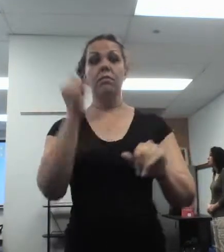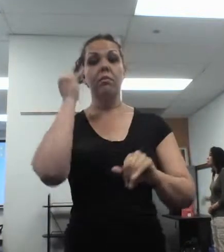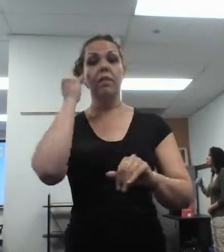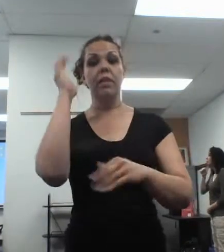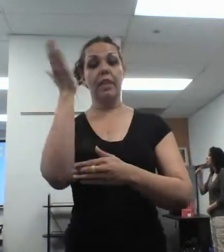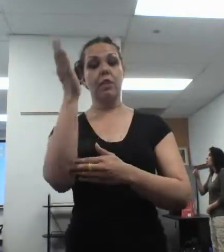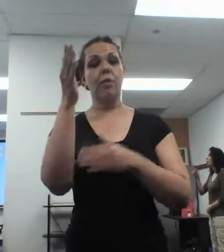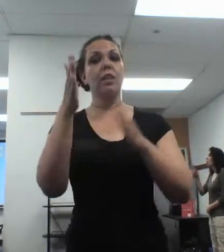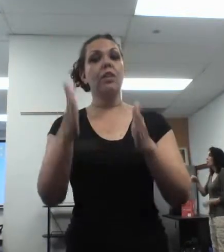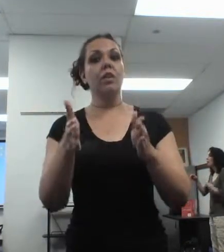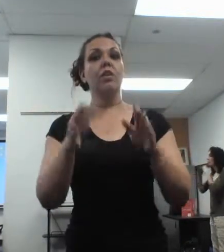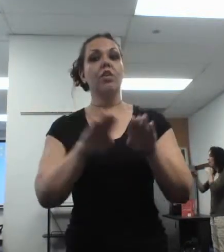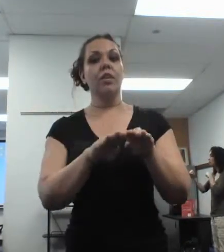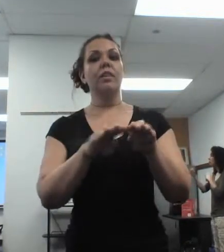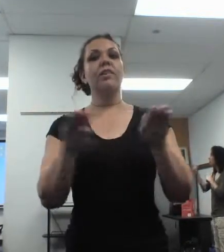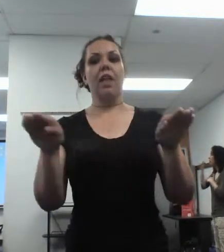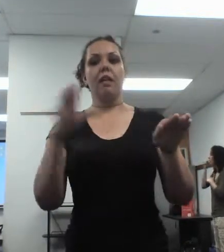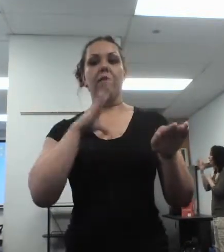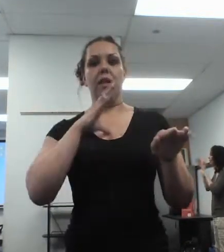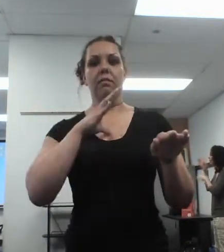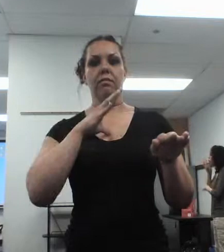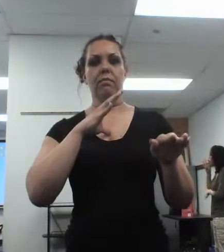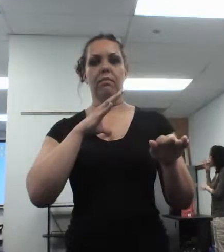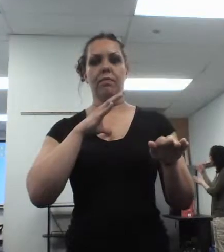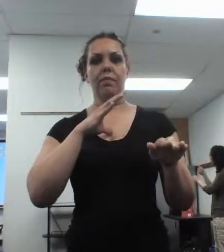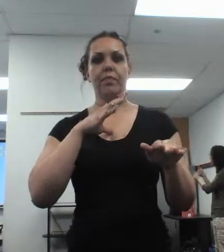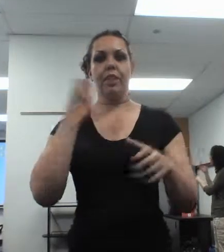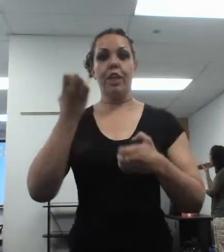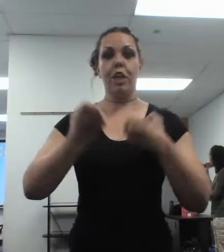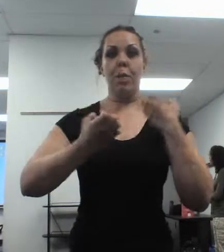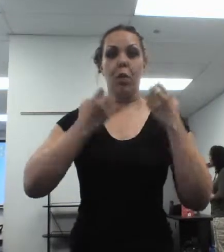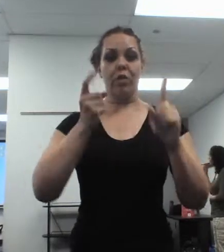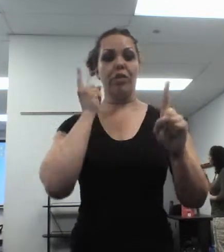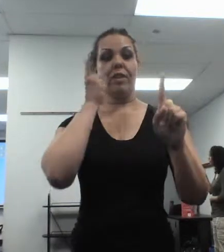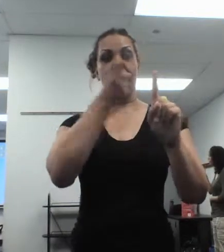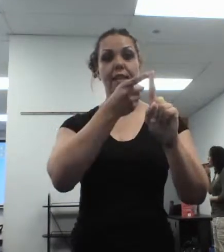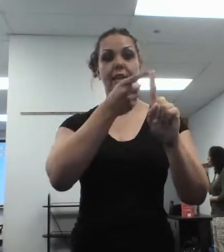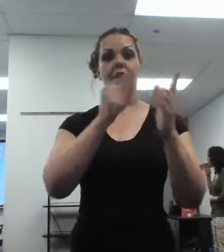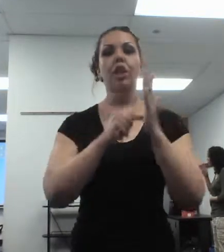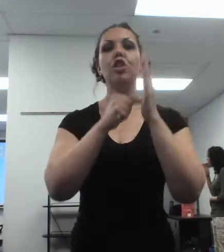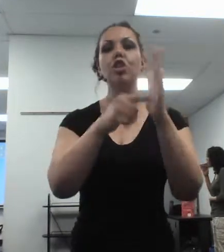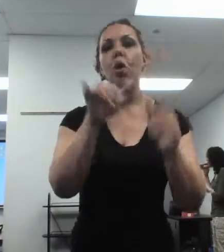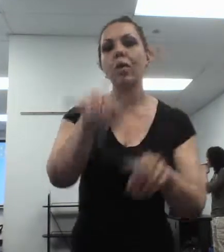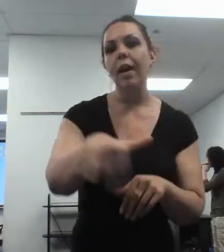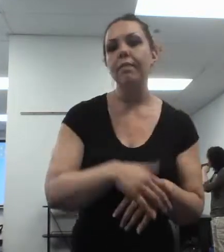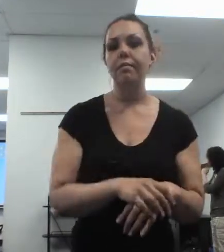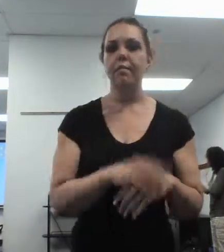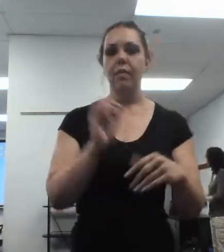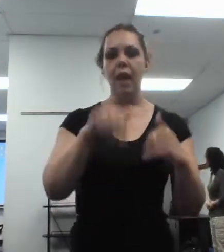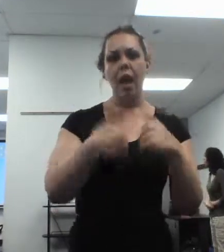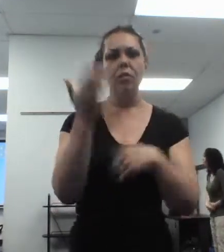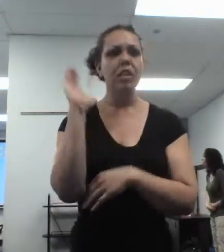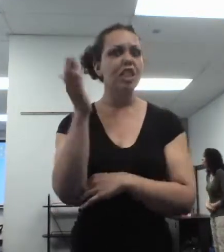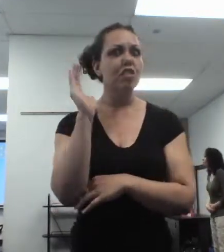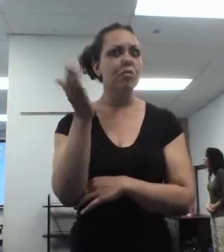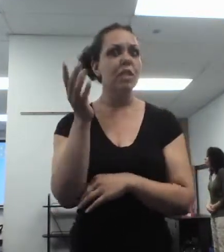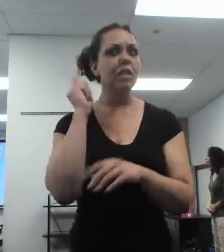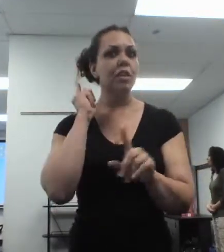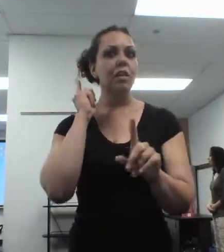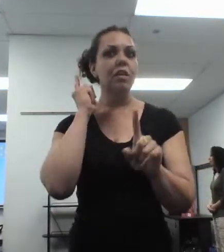Emotional intent. Convey the emotional intent. How does the speaker intend the audience to